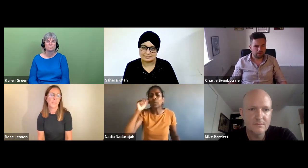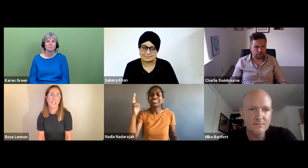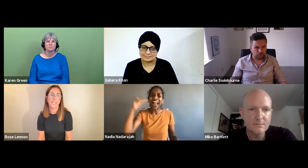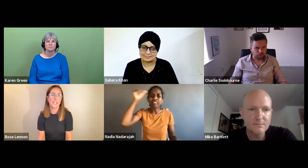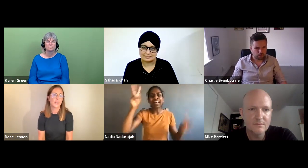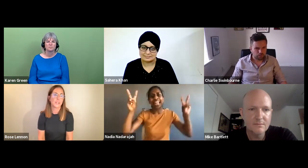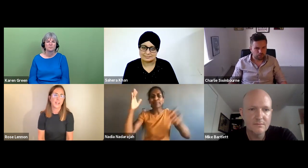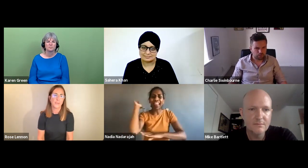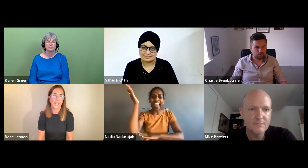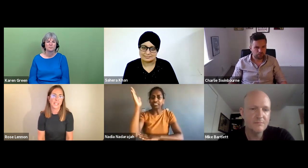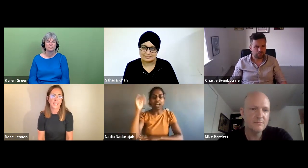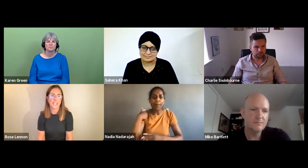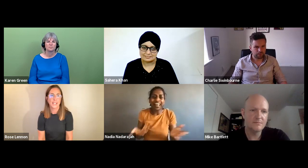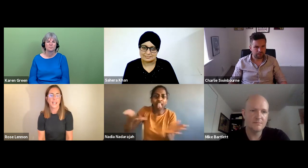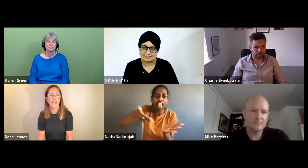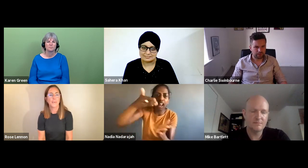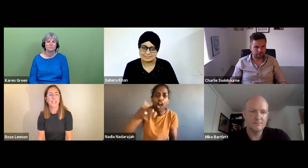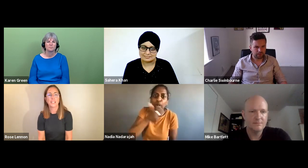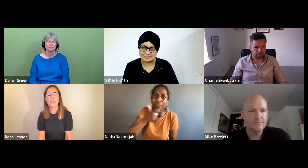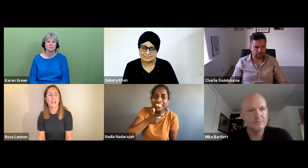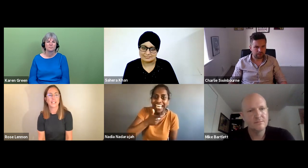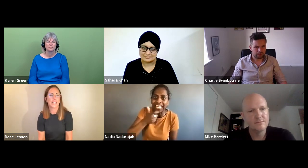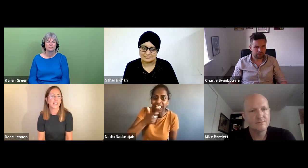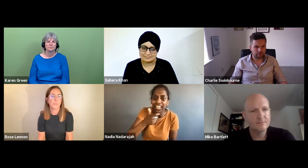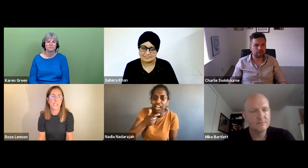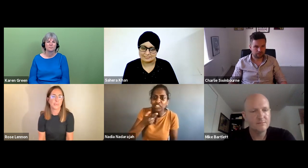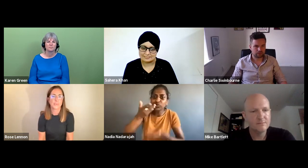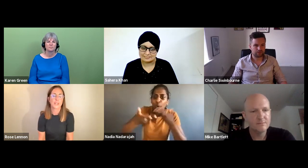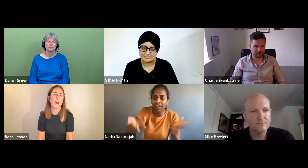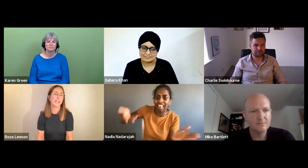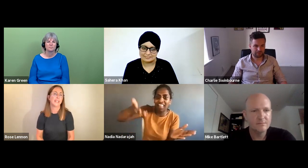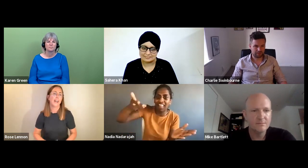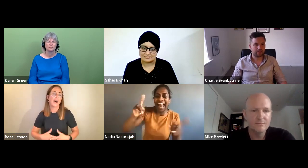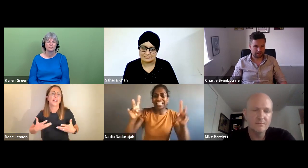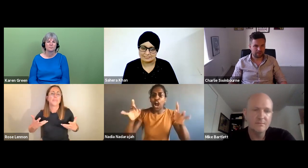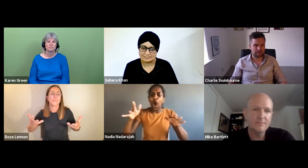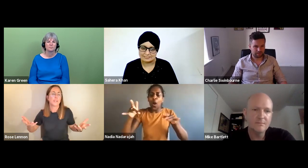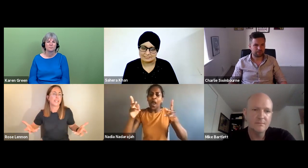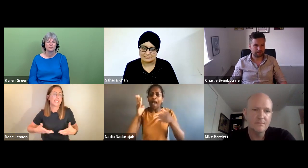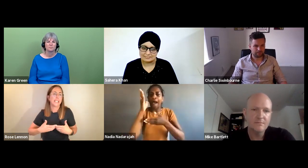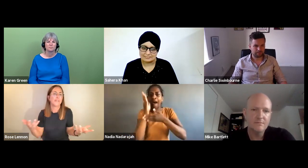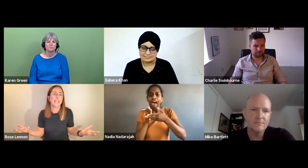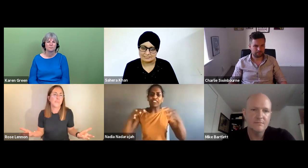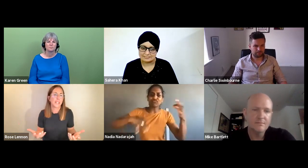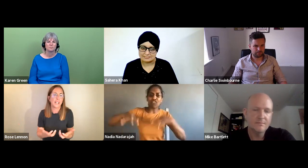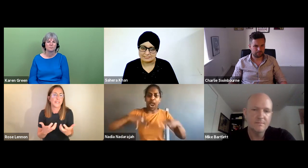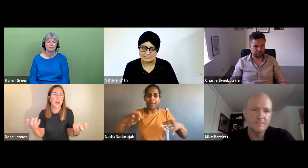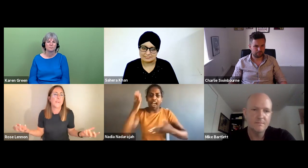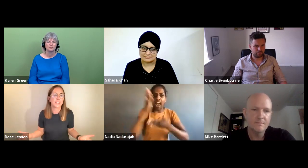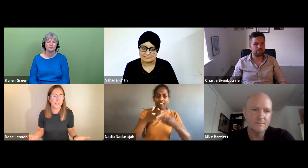went in, taught deaf awareness. I didn't like to lecture people, so I could deliver it in what kind of a